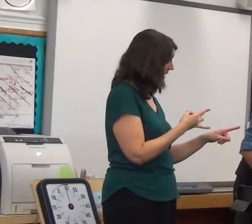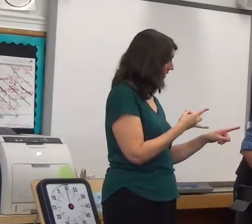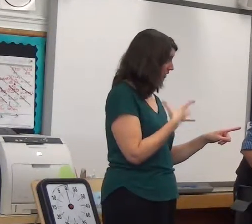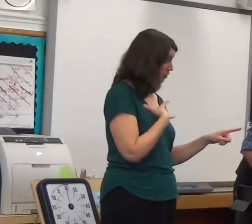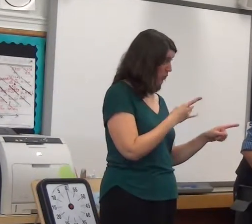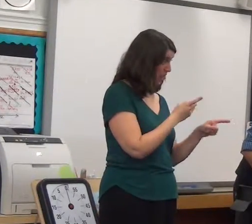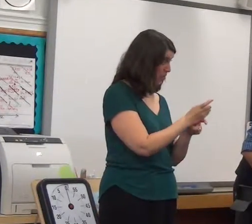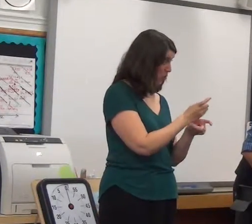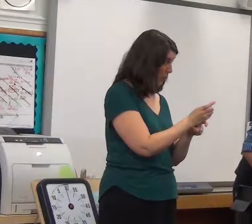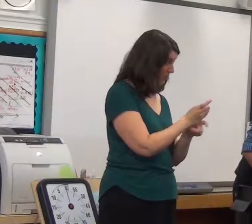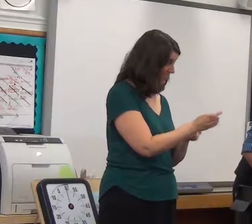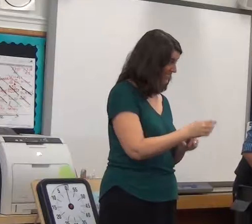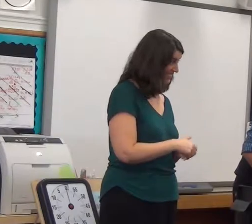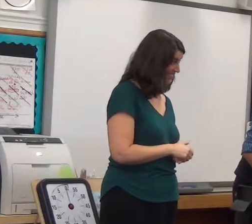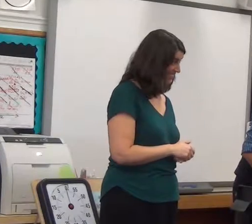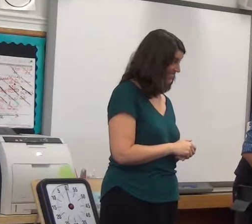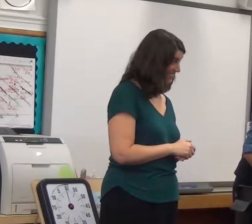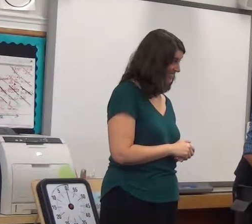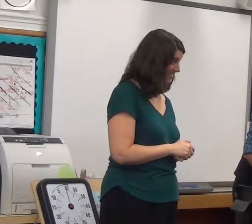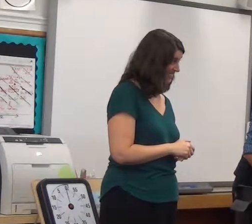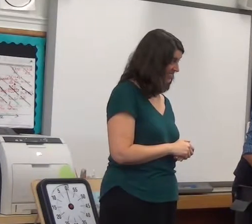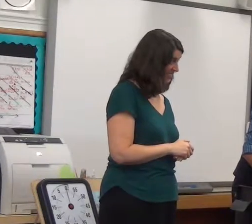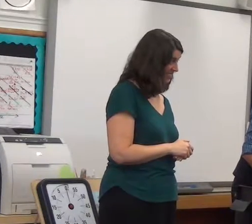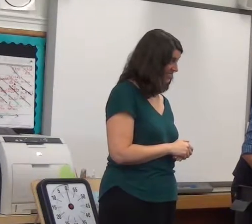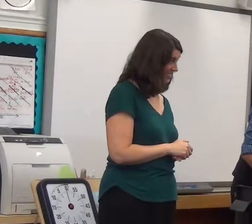do you like jokes?